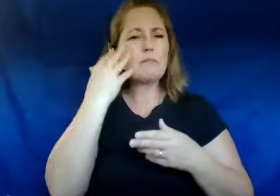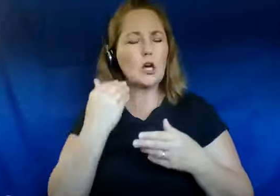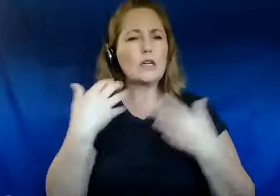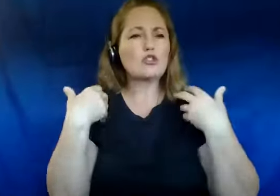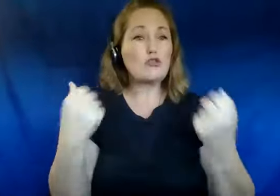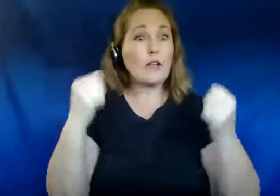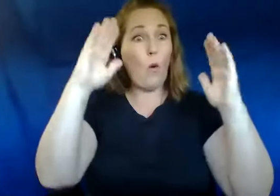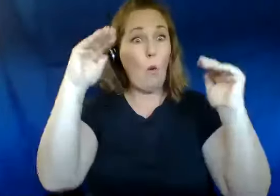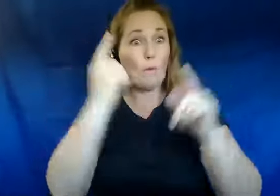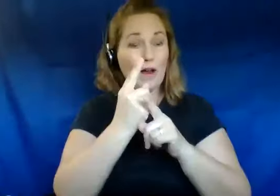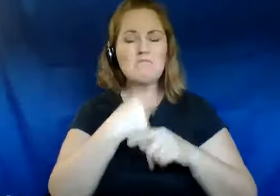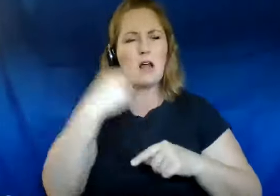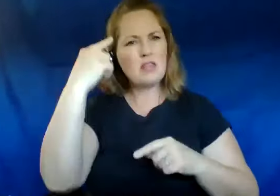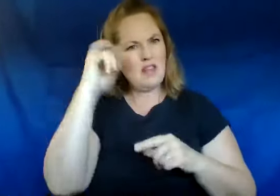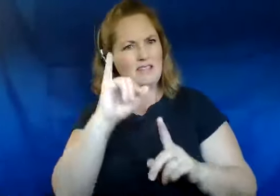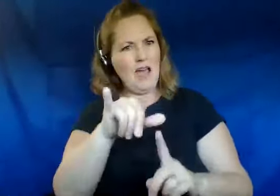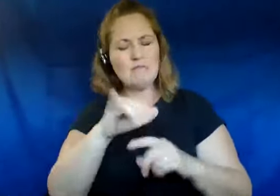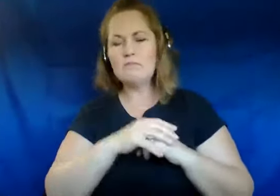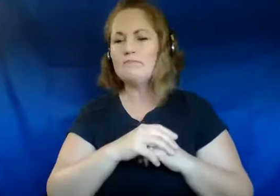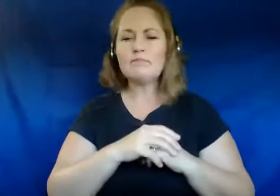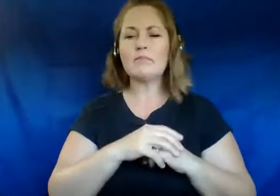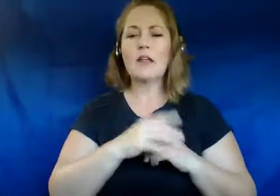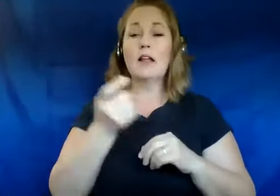a little bit before the